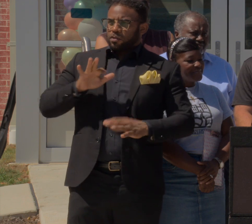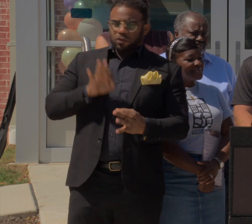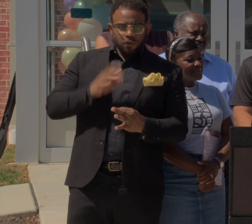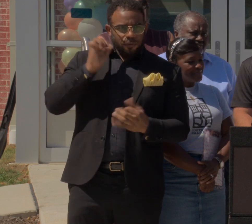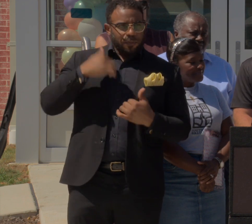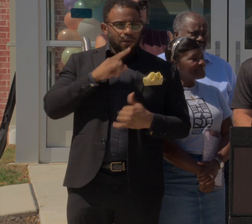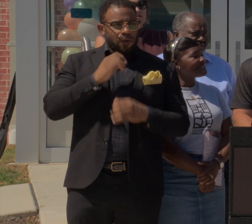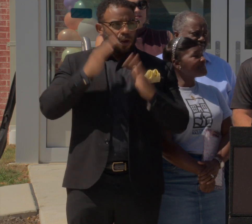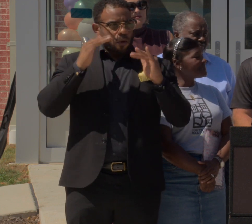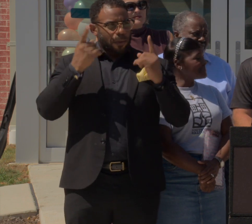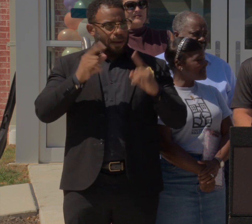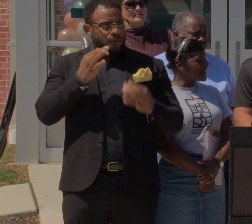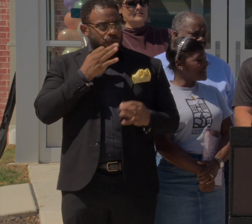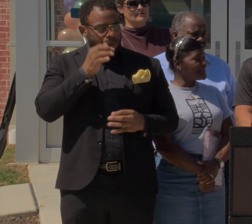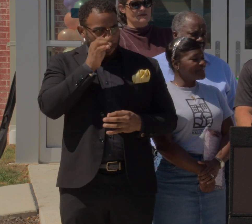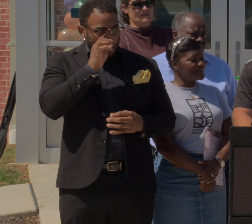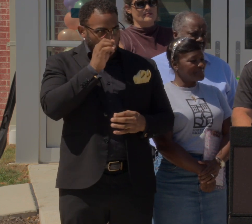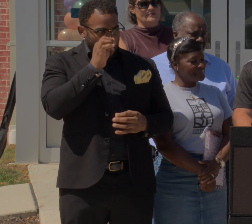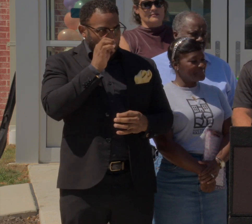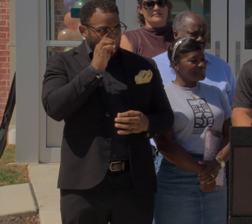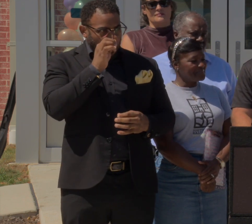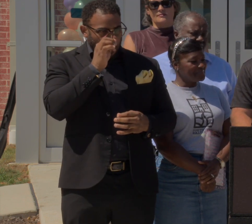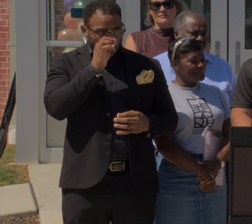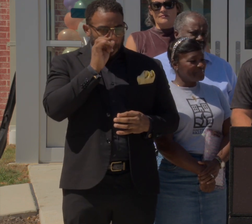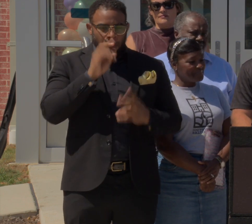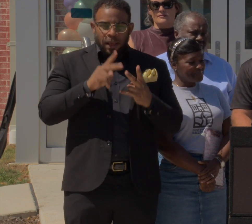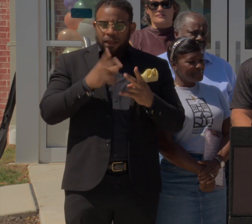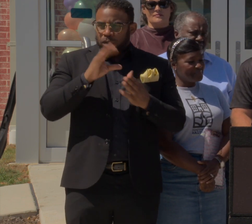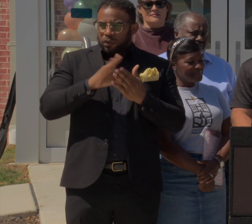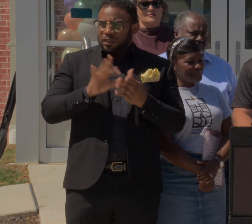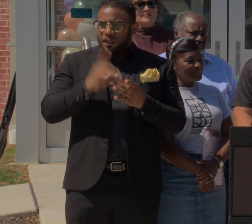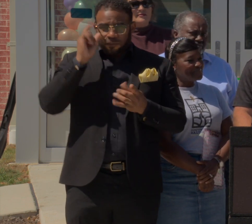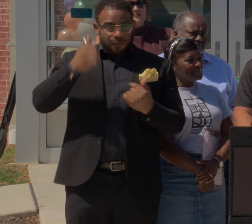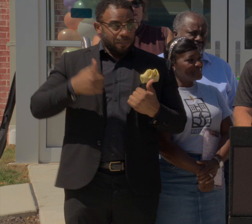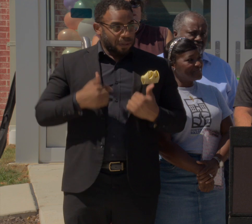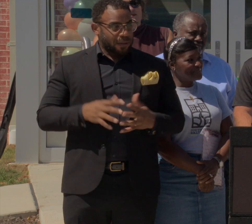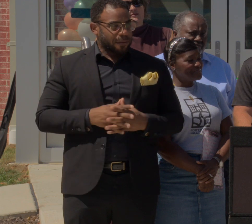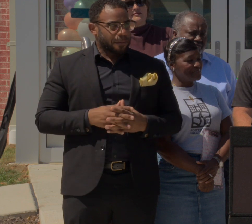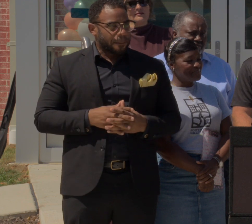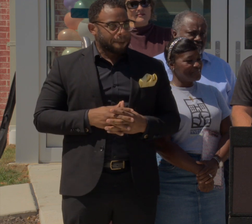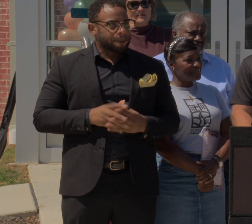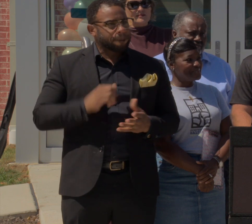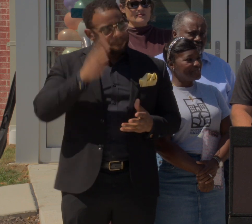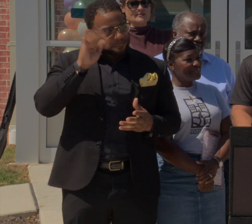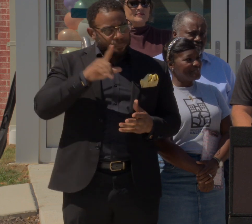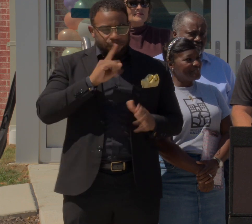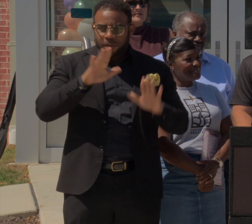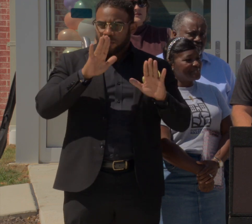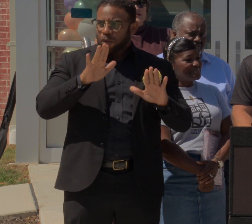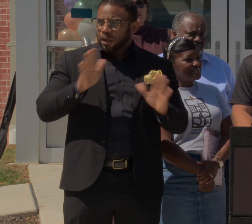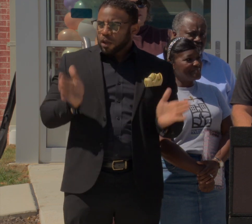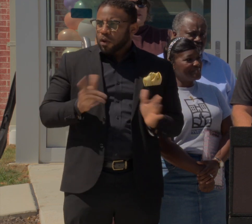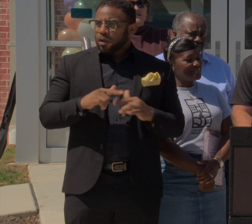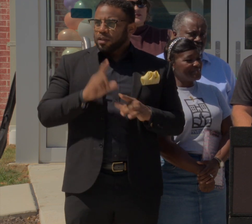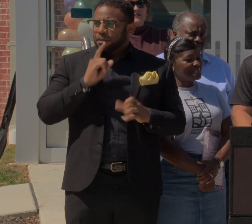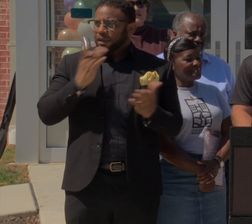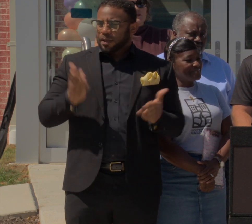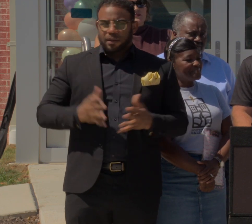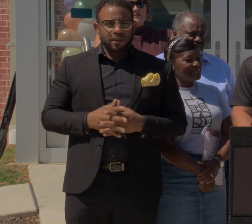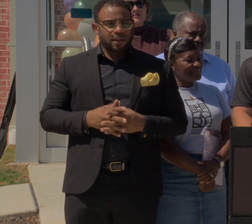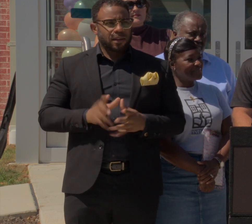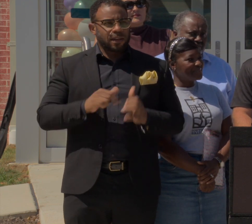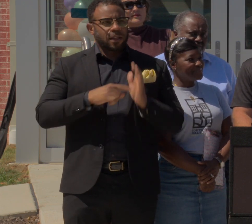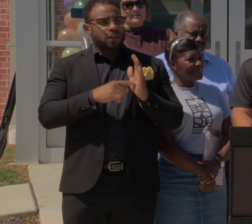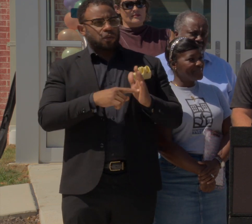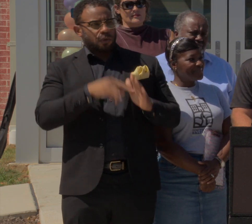and I really hope it happens soon." A second student said, "For me, I know it would be a great encouragement just to be here. It